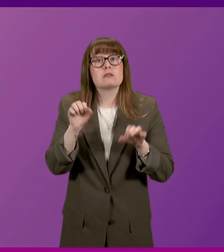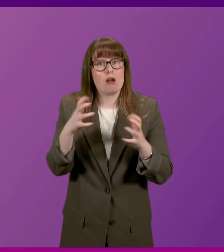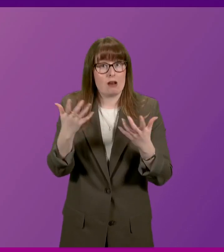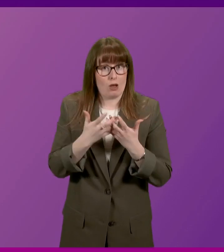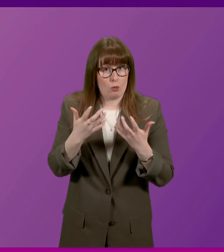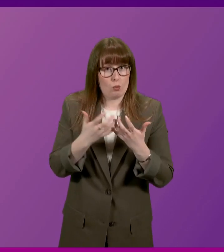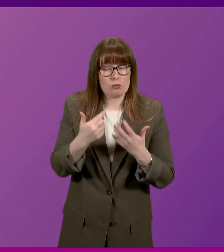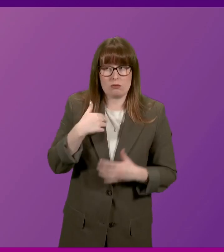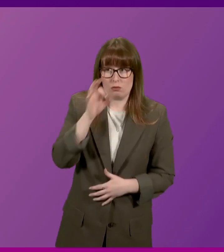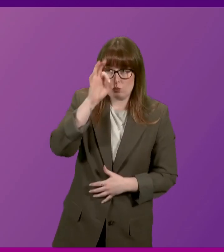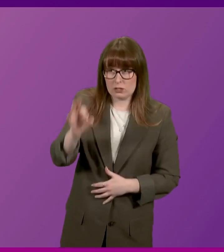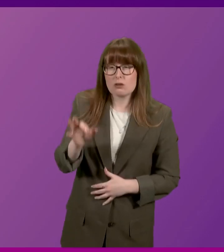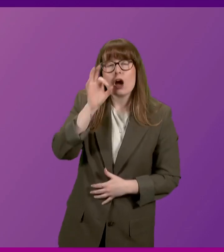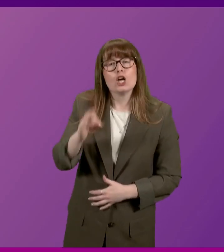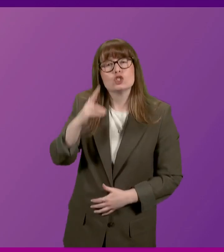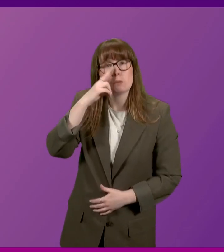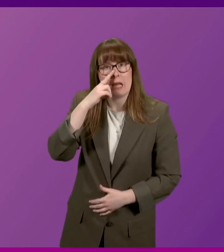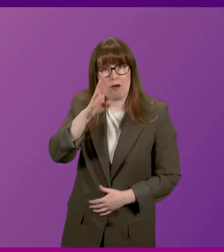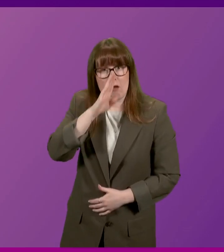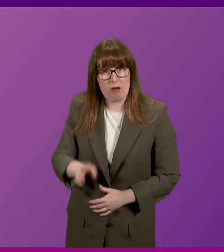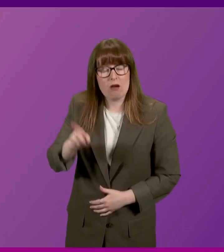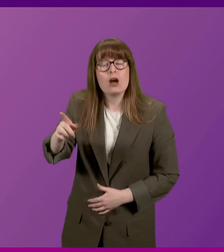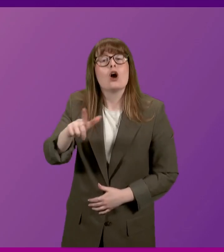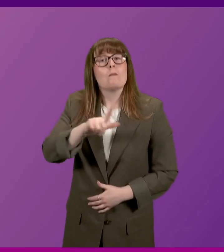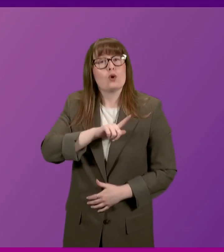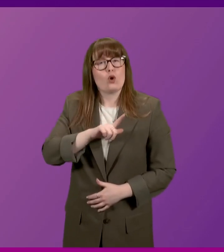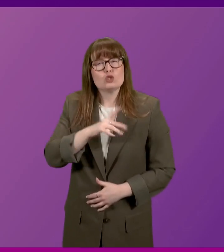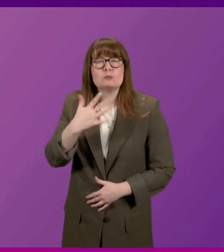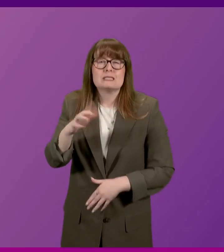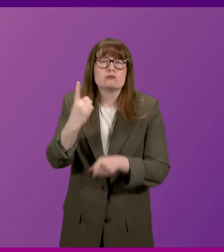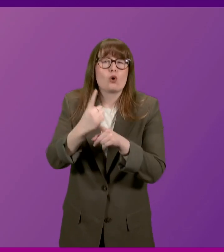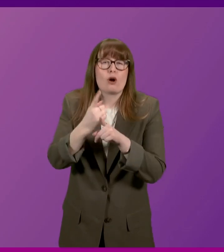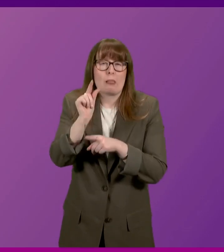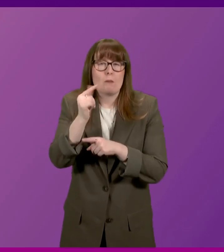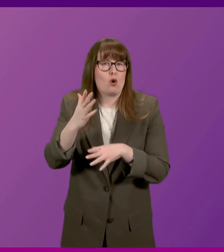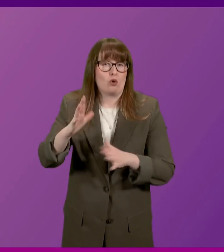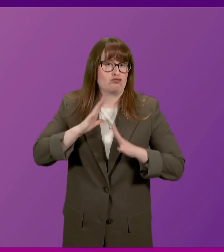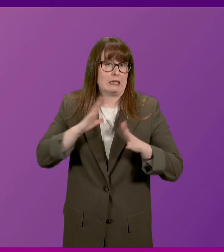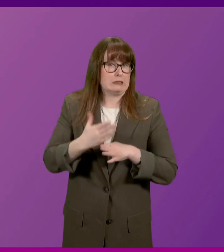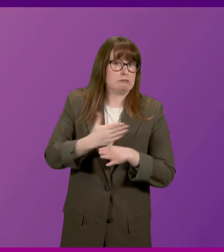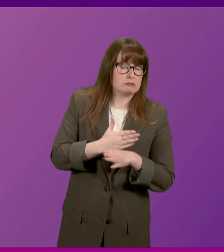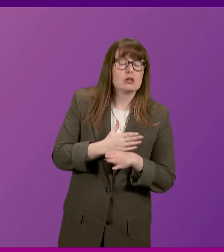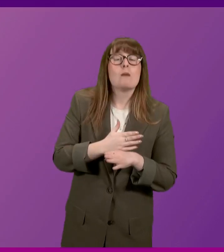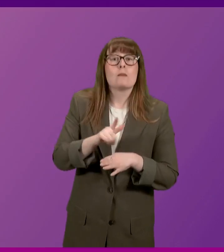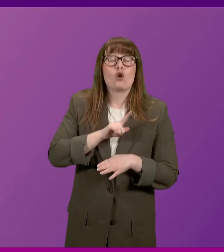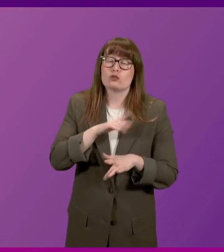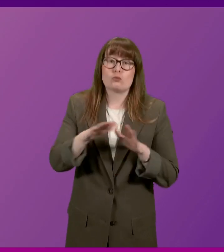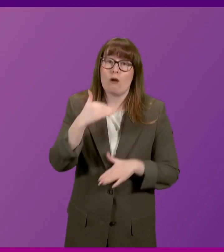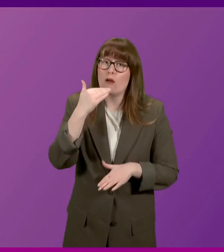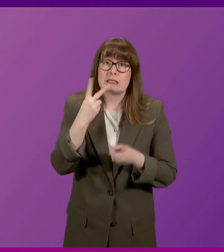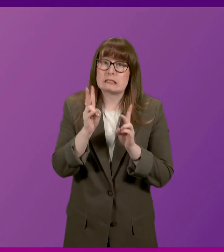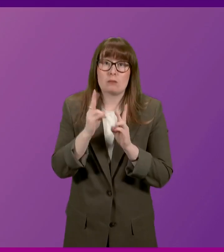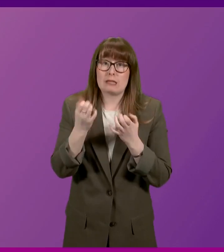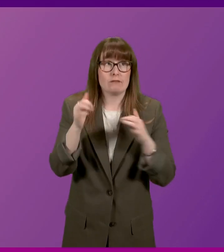off. Jemina, because you touched on this in your opening statement, given the shortage of